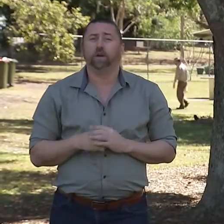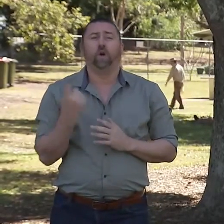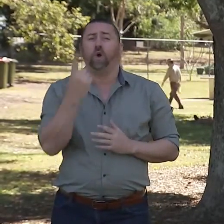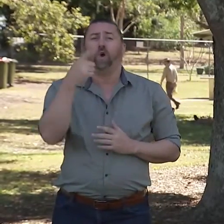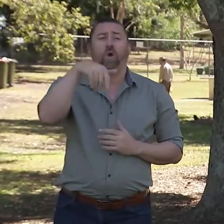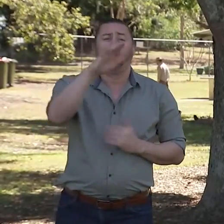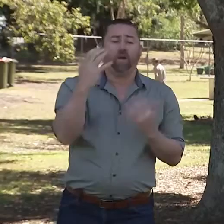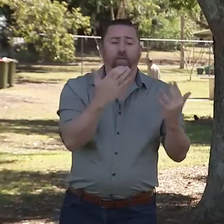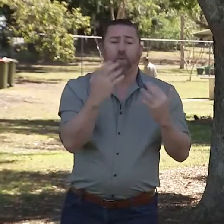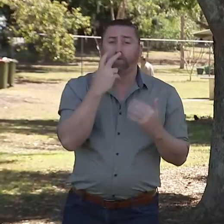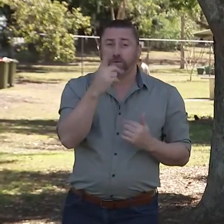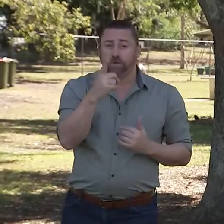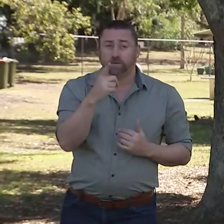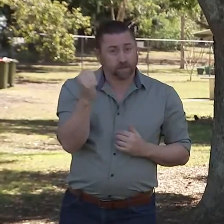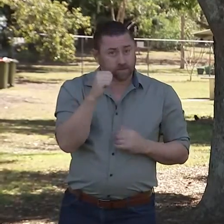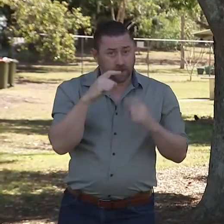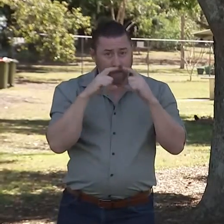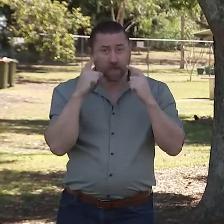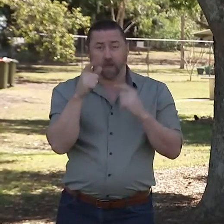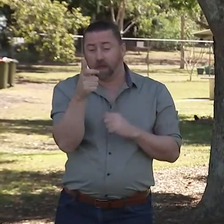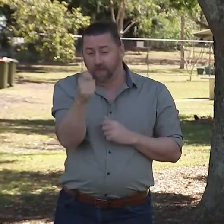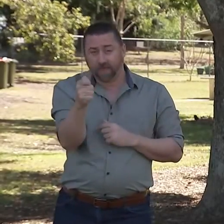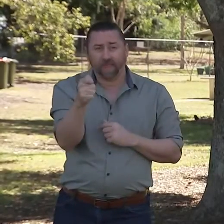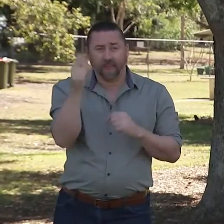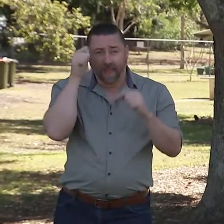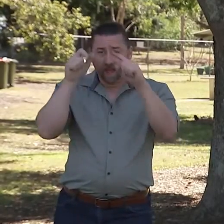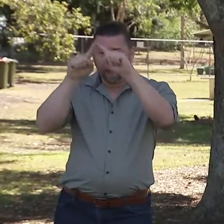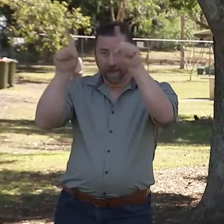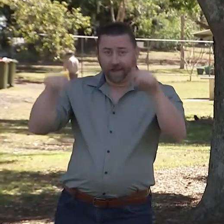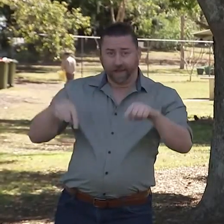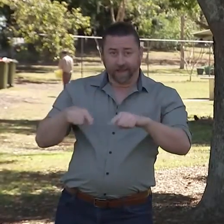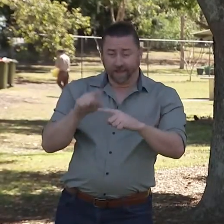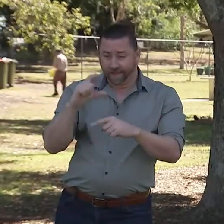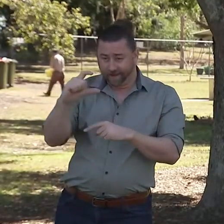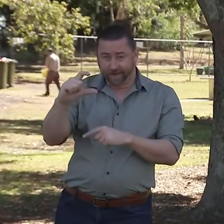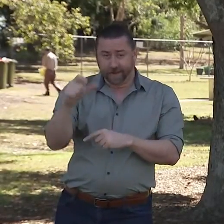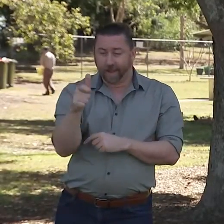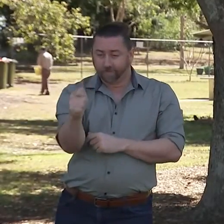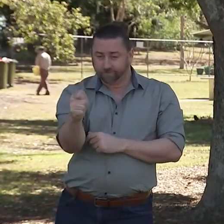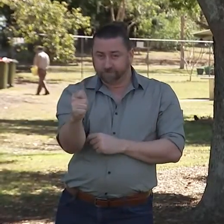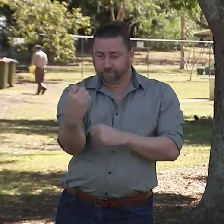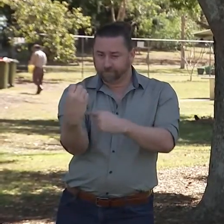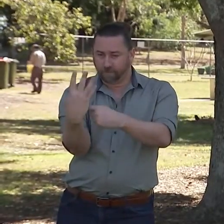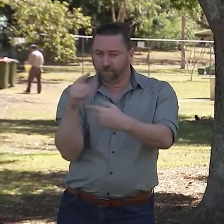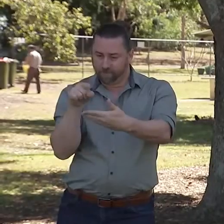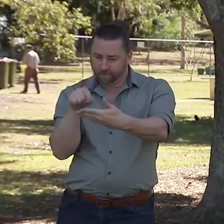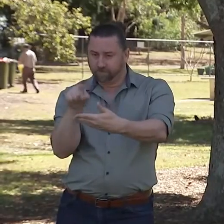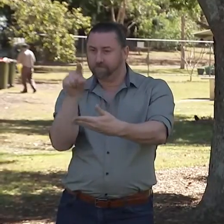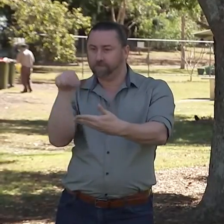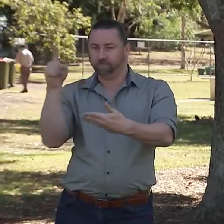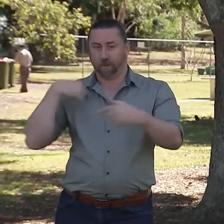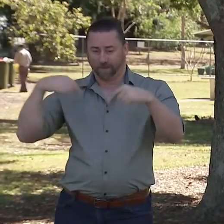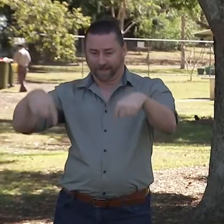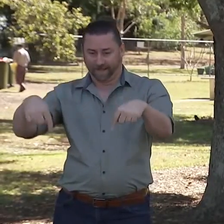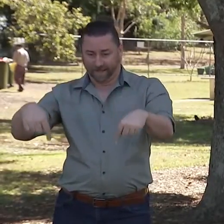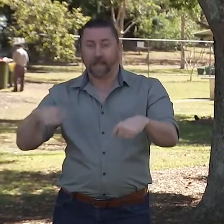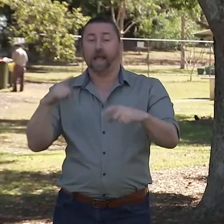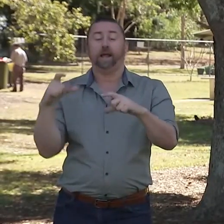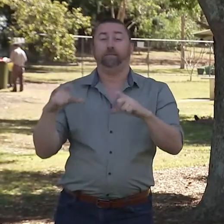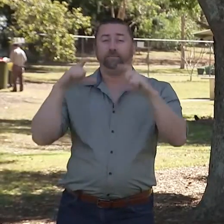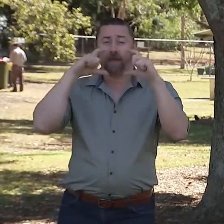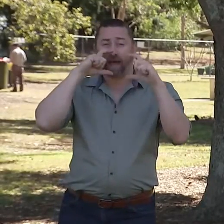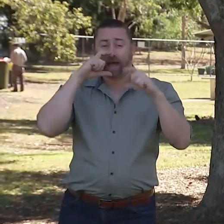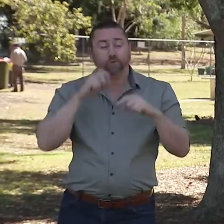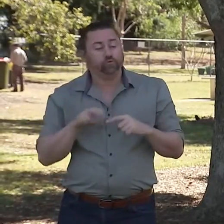attending, please, you have to check into the stadium, you have to wear your mask in there, and you can only remove